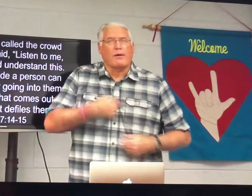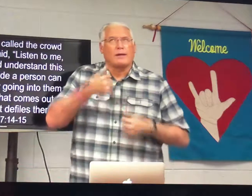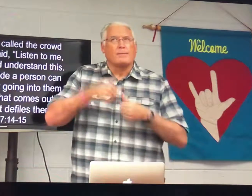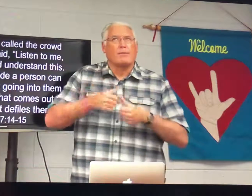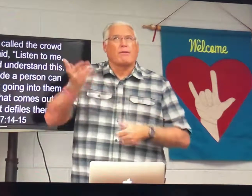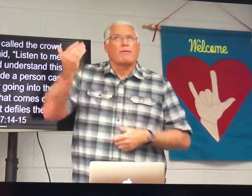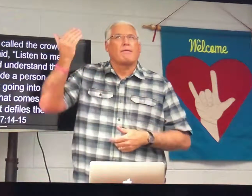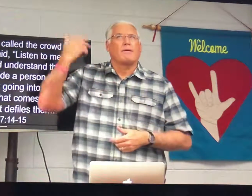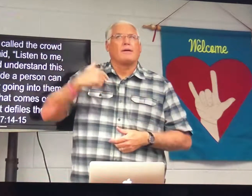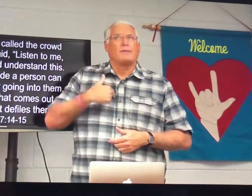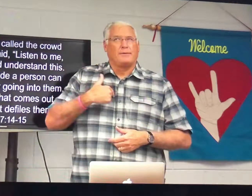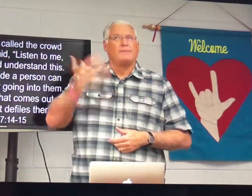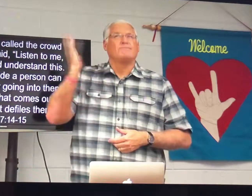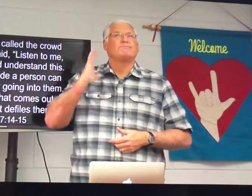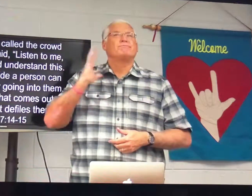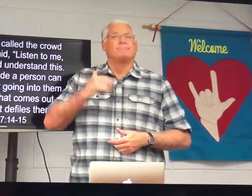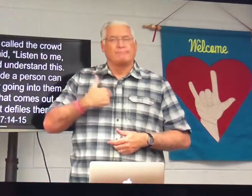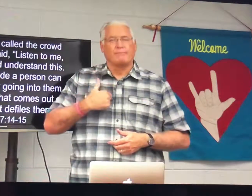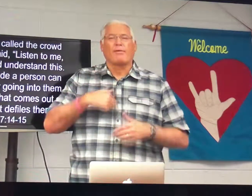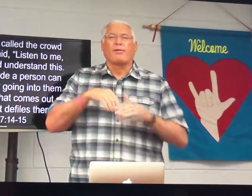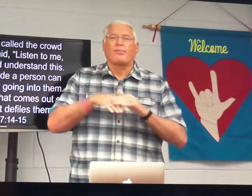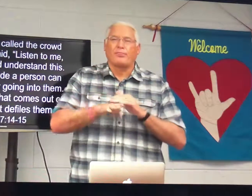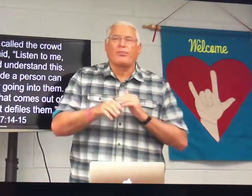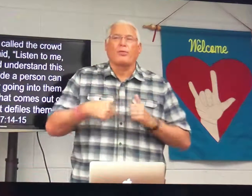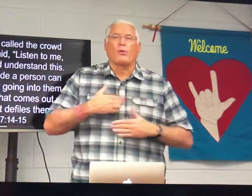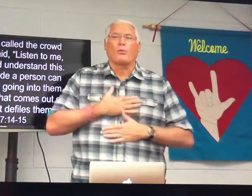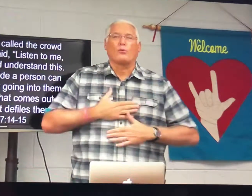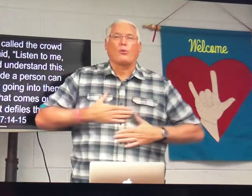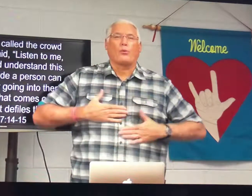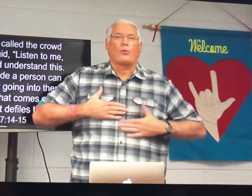another. And another. And, well, you get the idea.